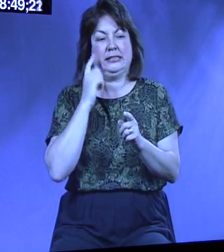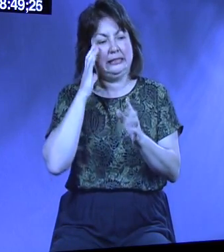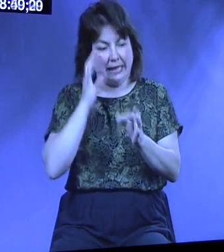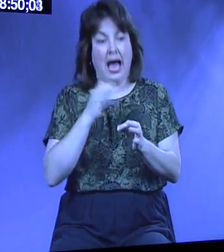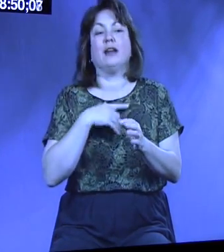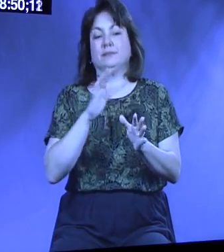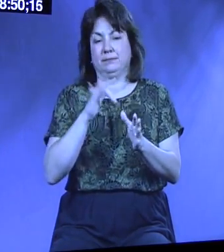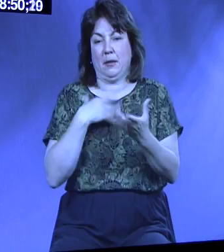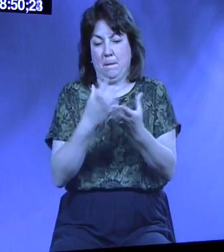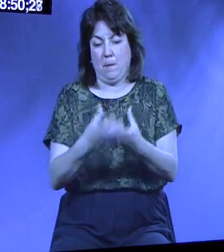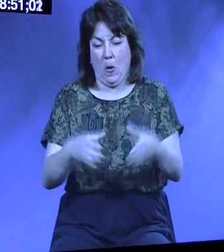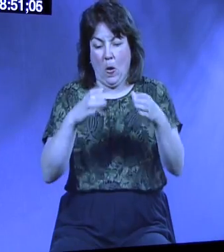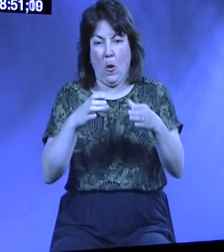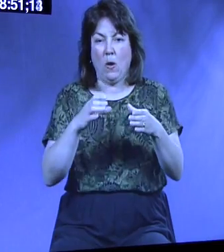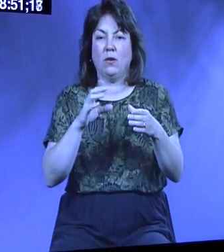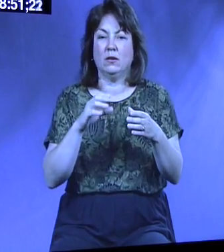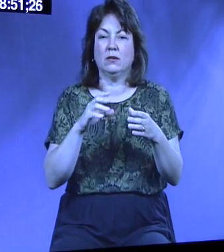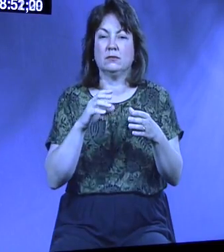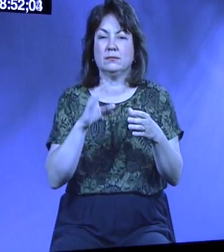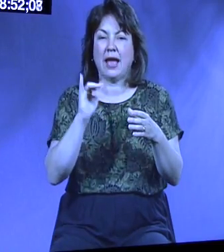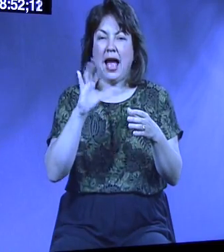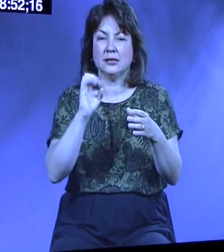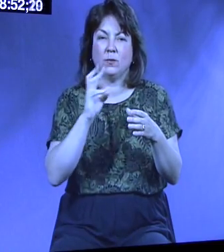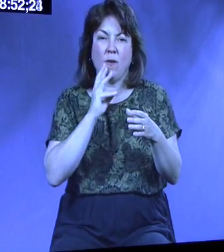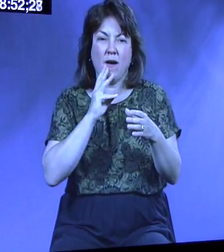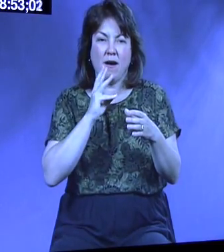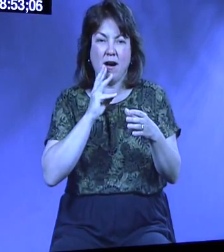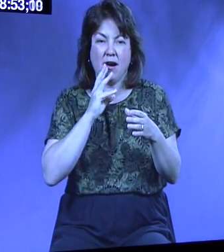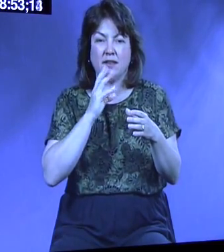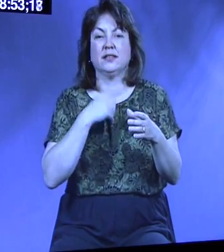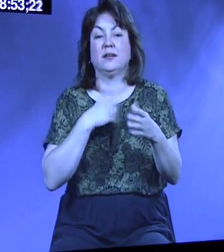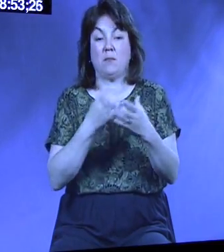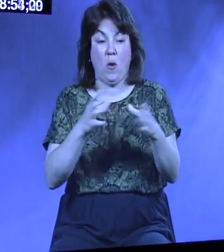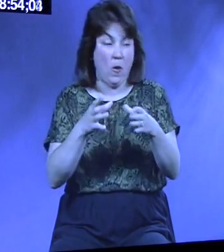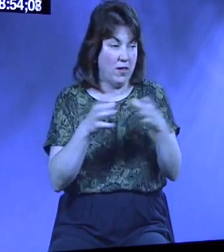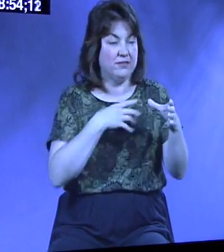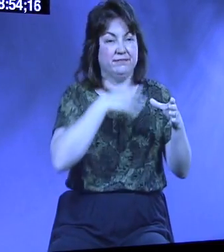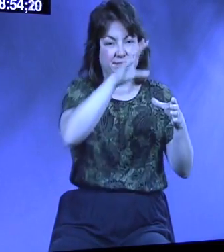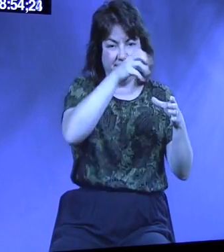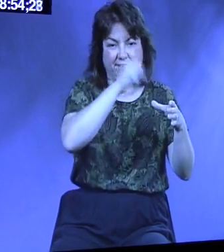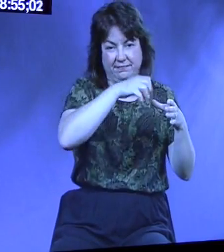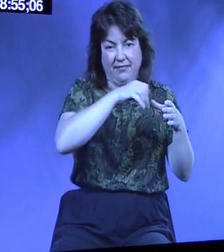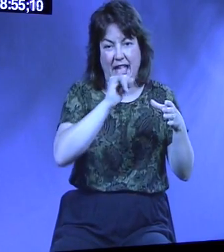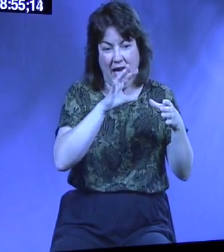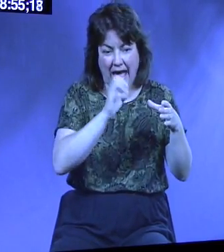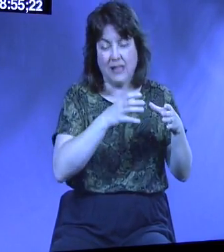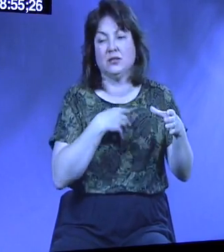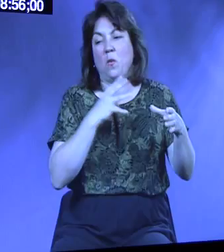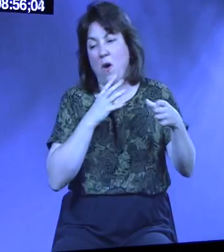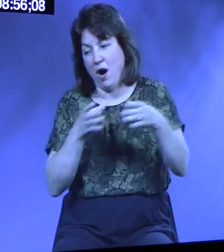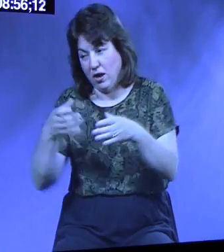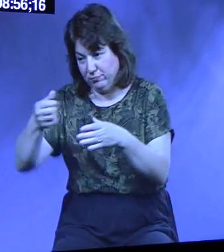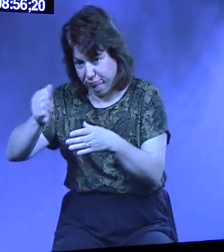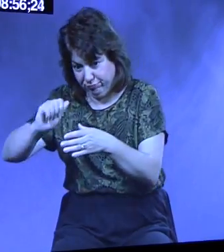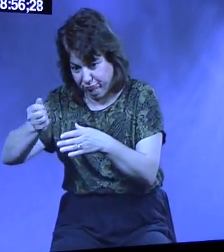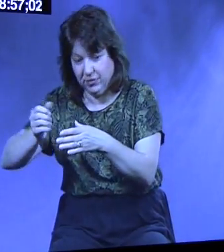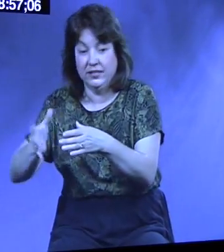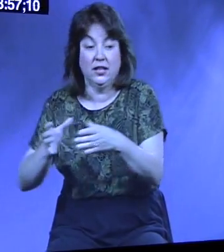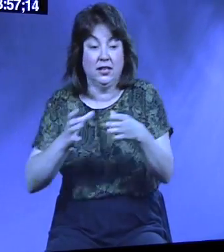about it and decided that maybe a good idea would stick them in ice water. So I went ahead and I filled